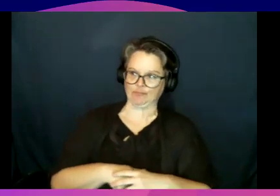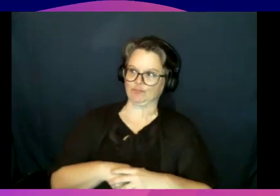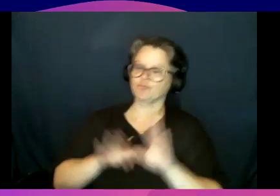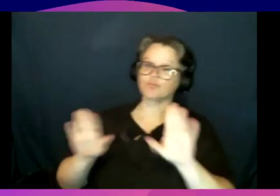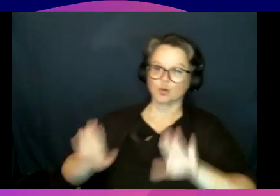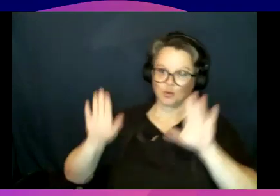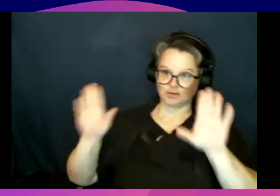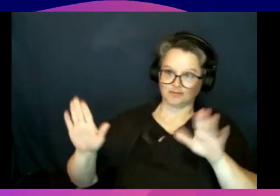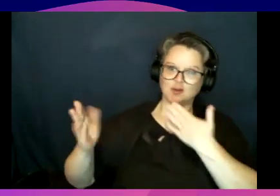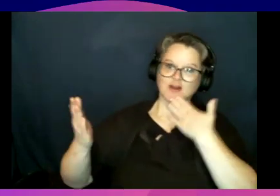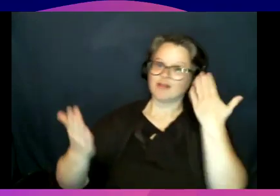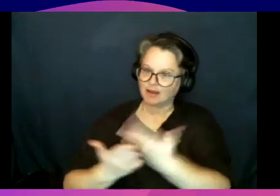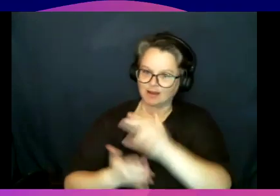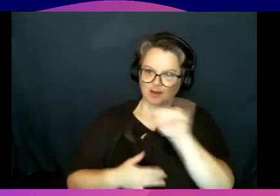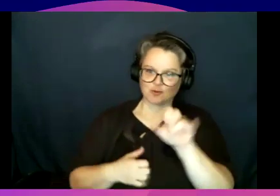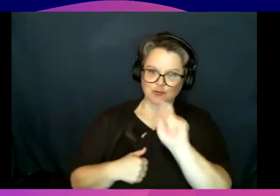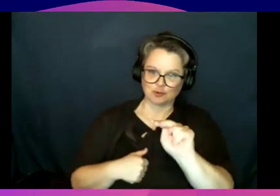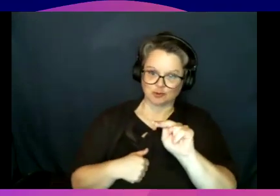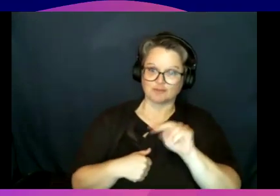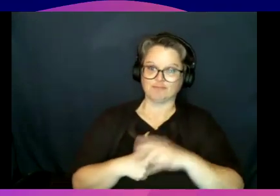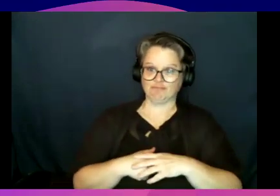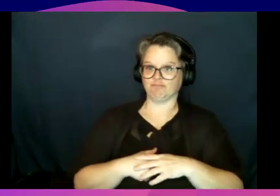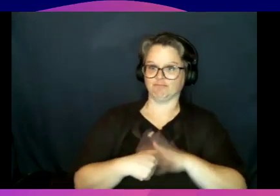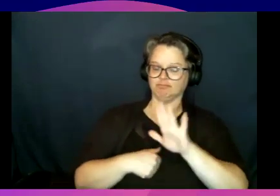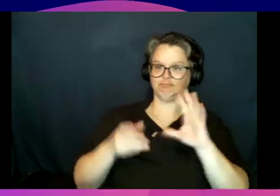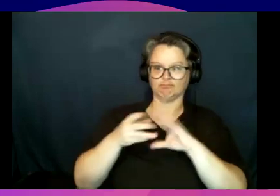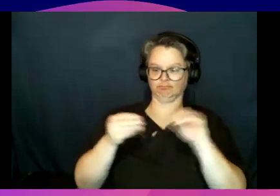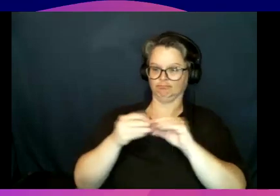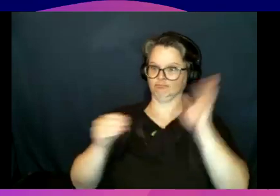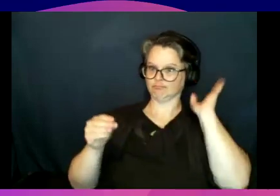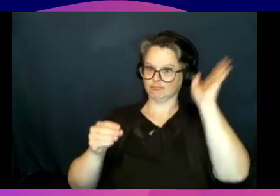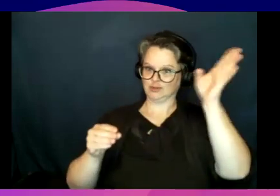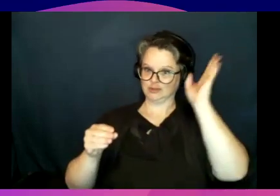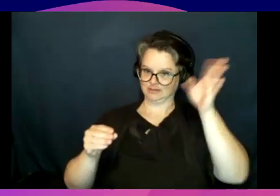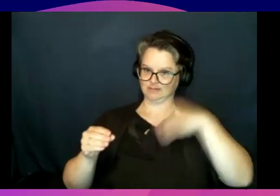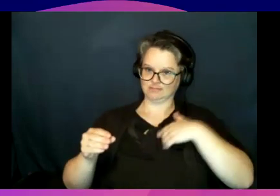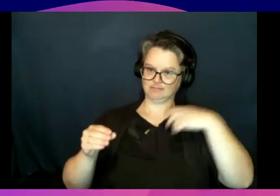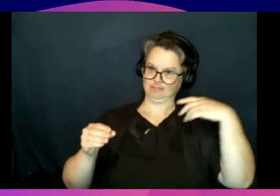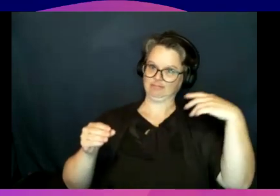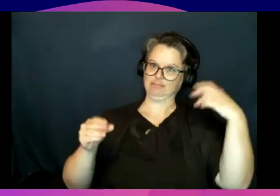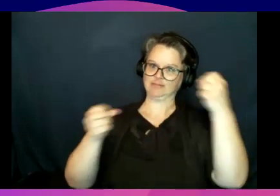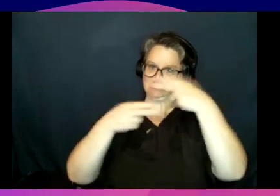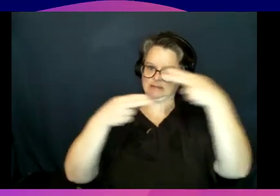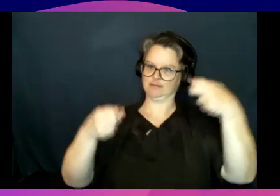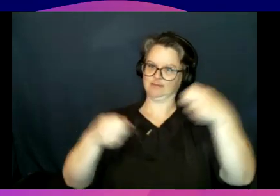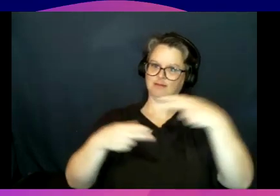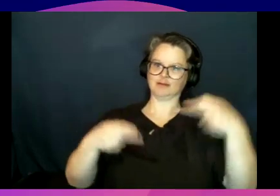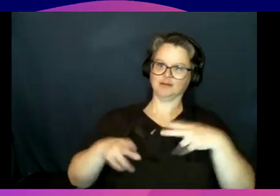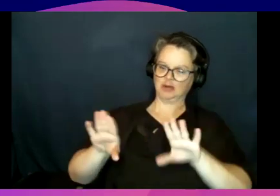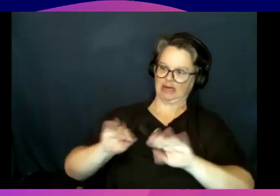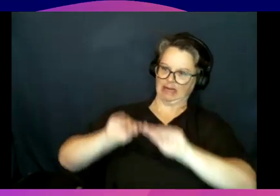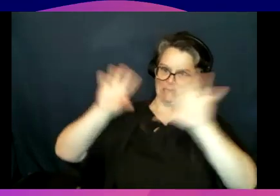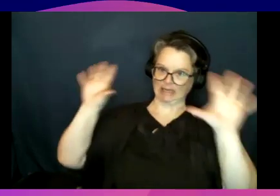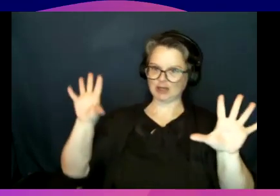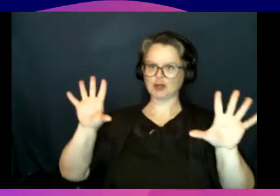Wonderful. Thank you so much, Jen. So great to hear you present those findings in such a clear, accessible way.